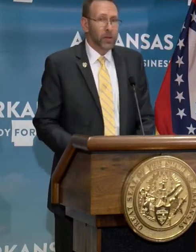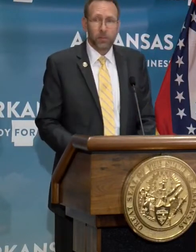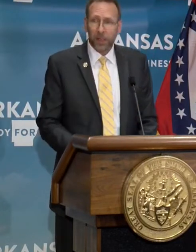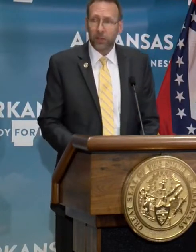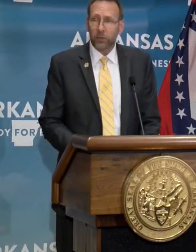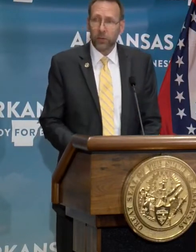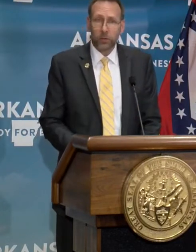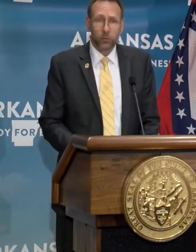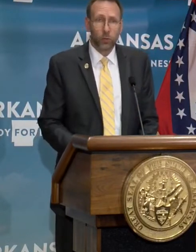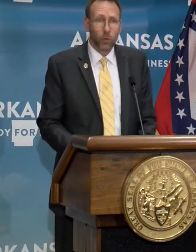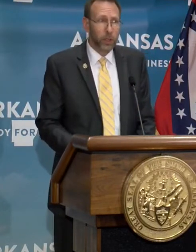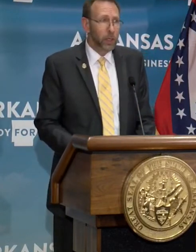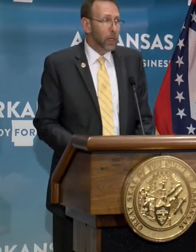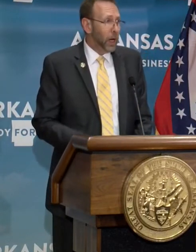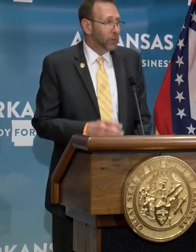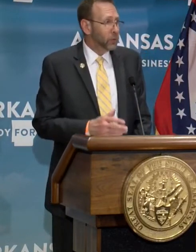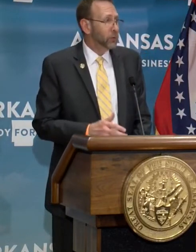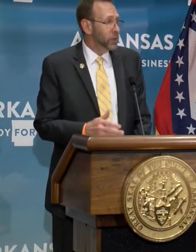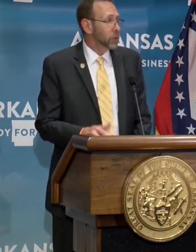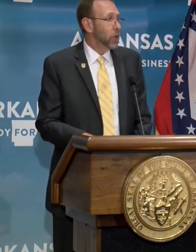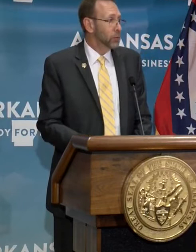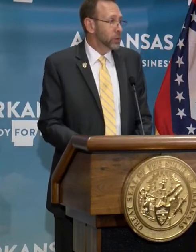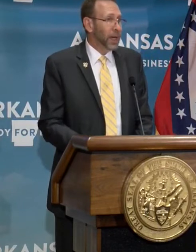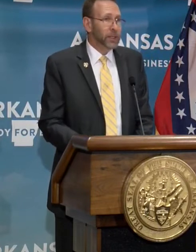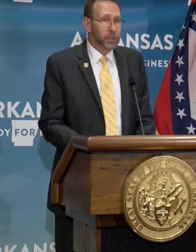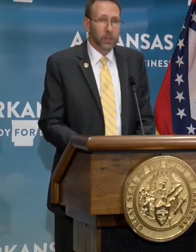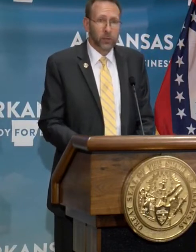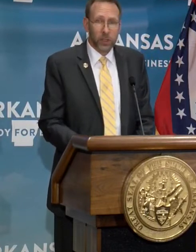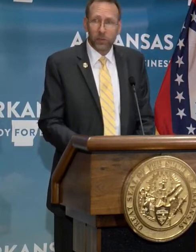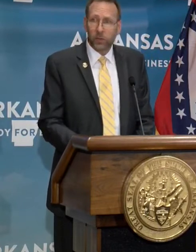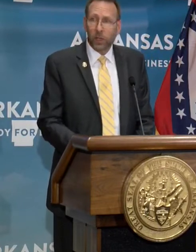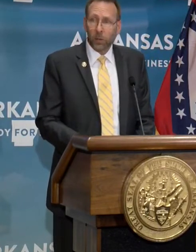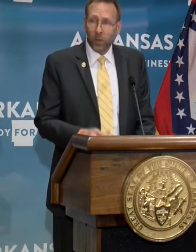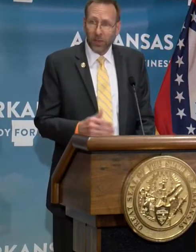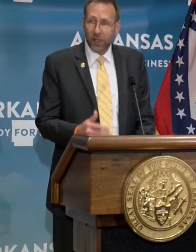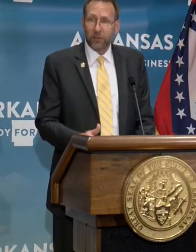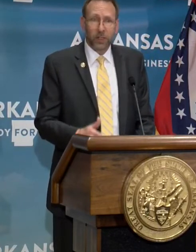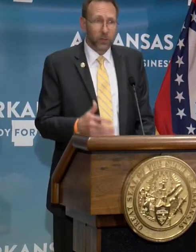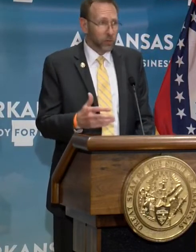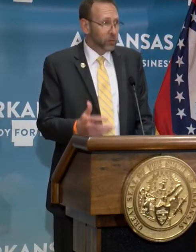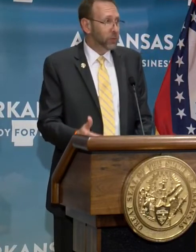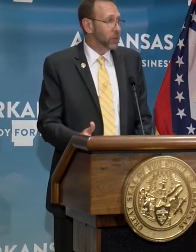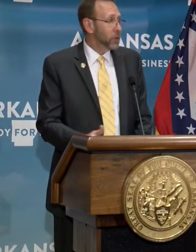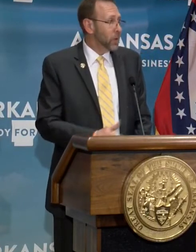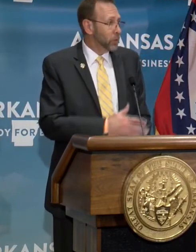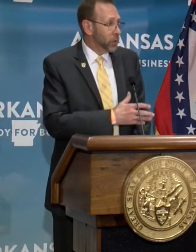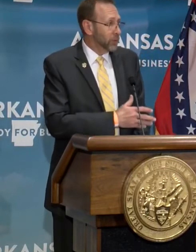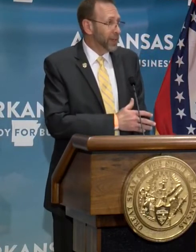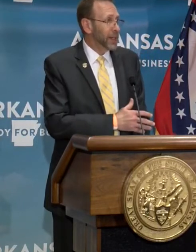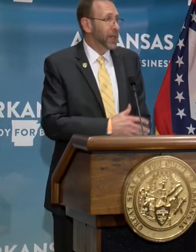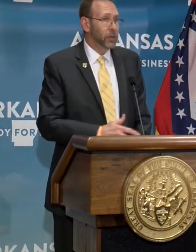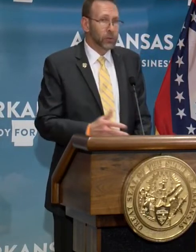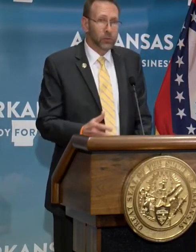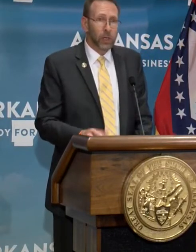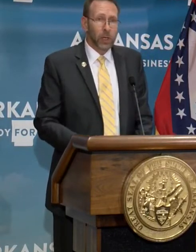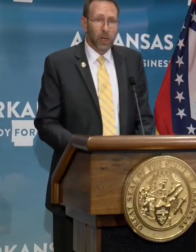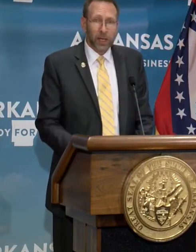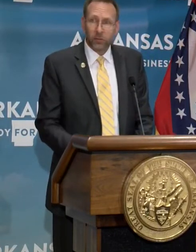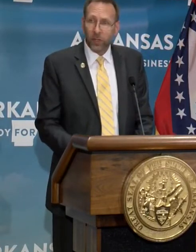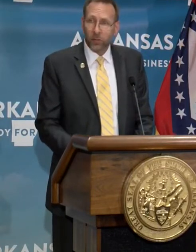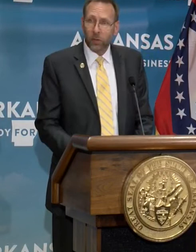tells probably the biggest story of severe COVID-19 disease. We think of it as a severe pneumonia,